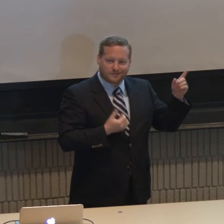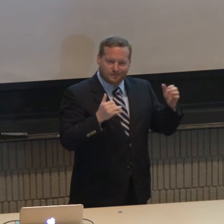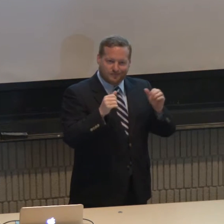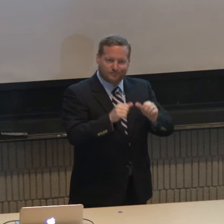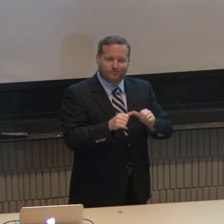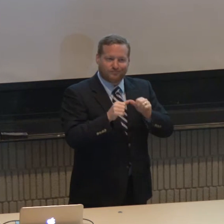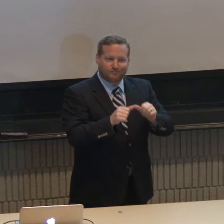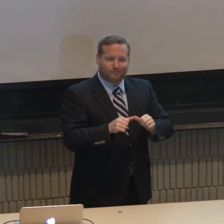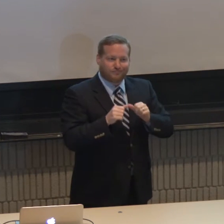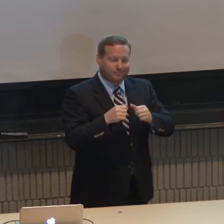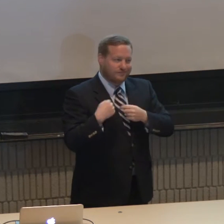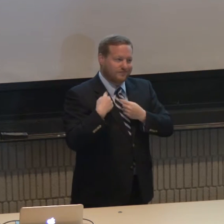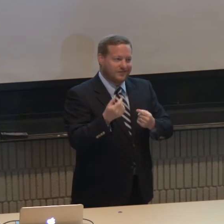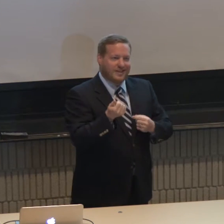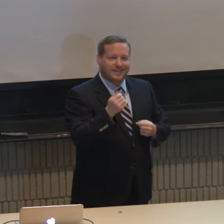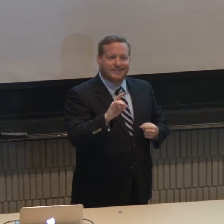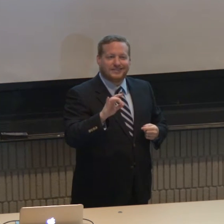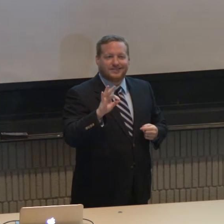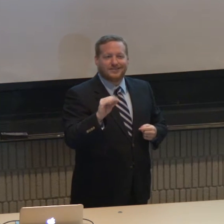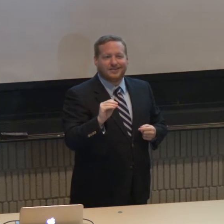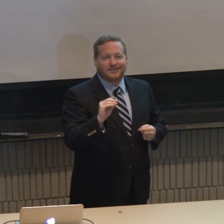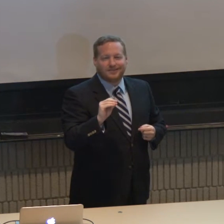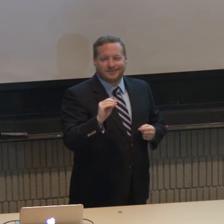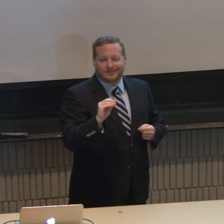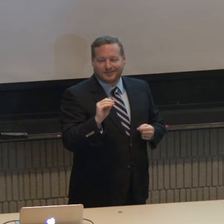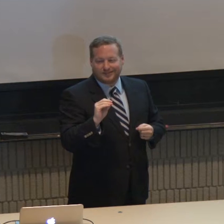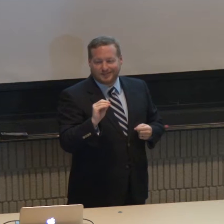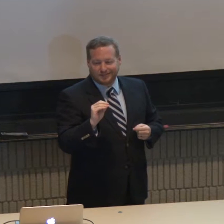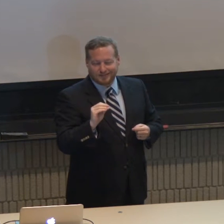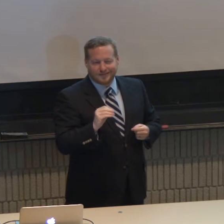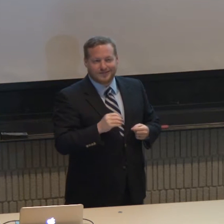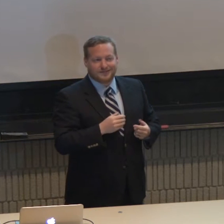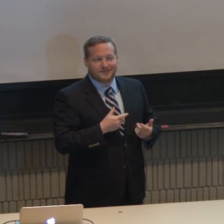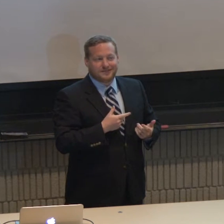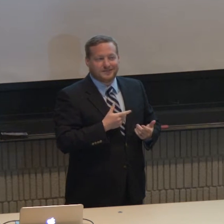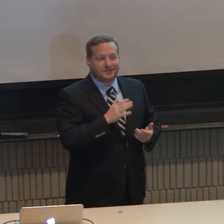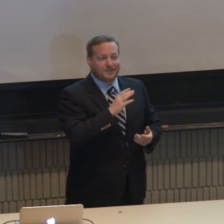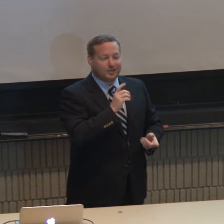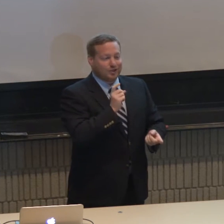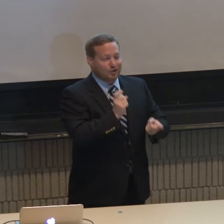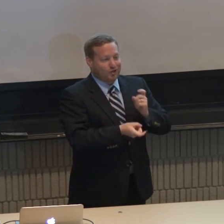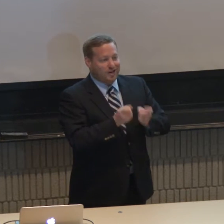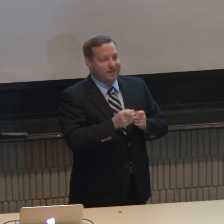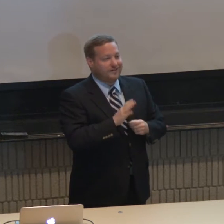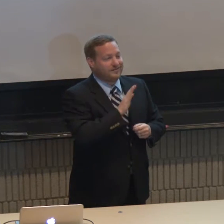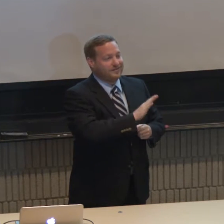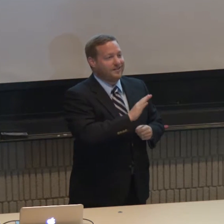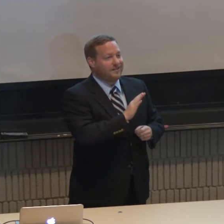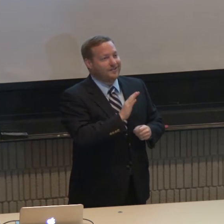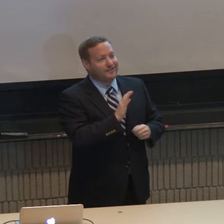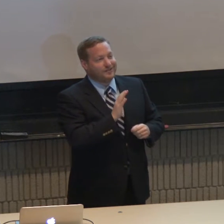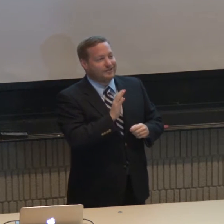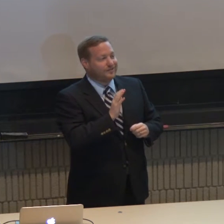you'll notice the Alexander Graham Bell Association up there at the top. That's been in operation since the